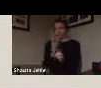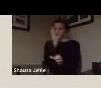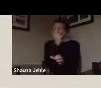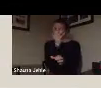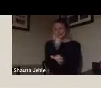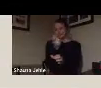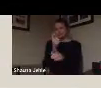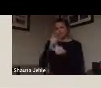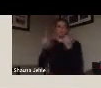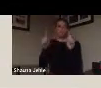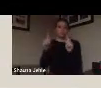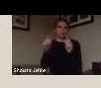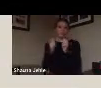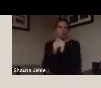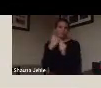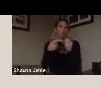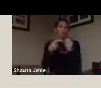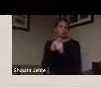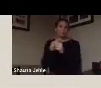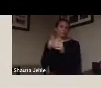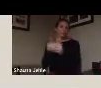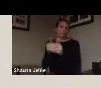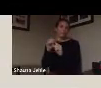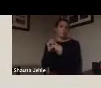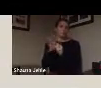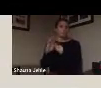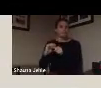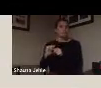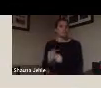your orientation and training.